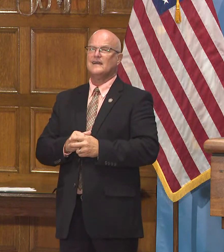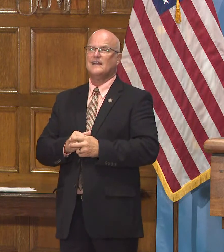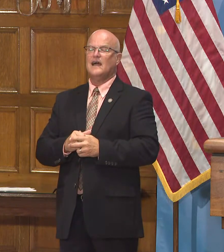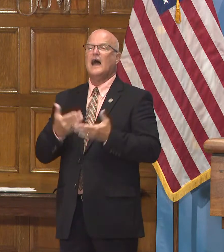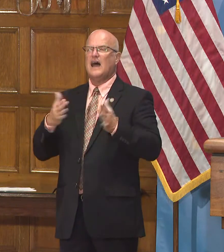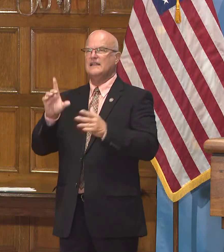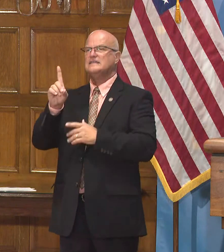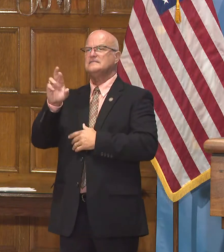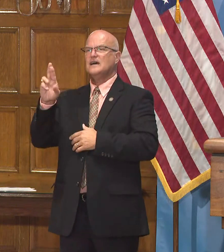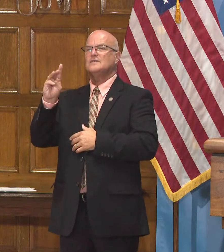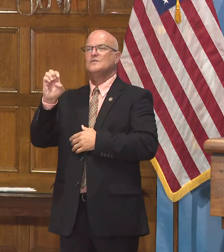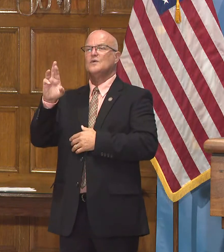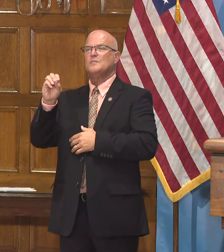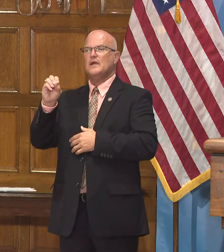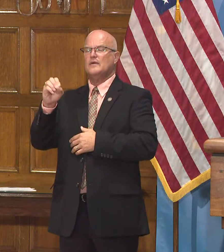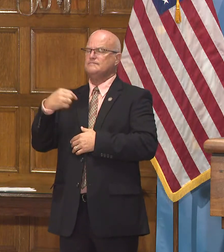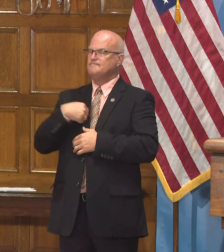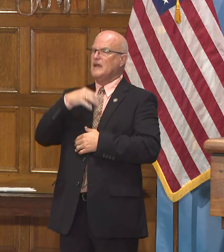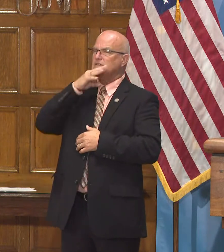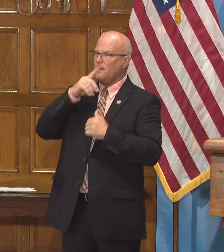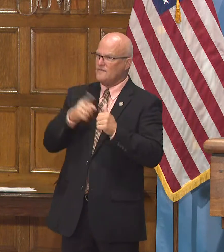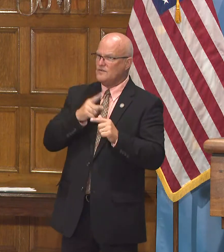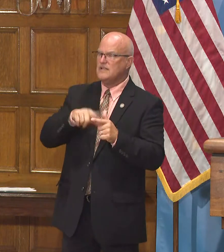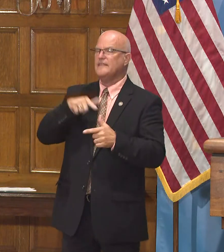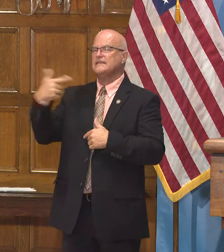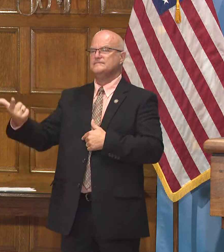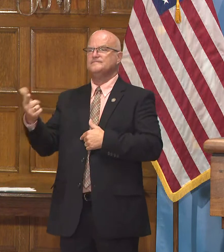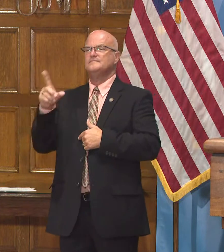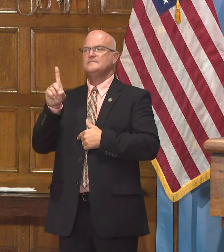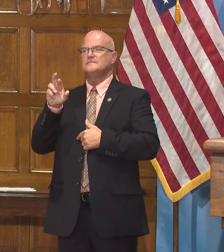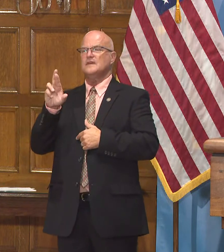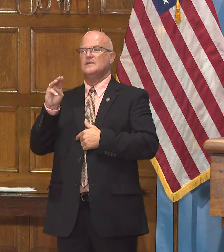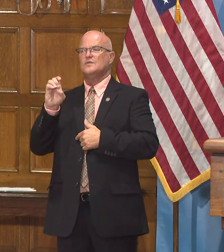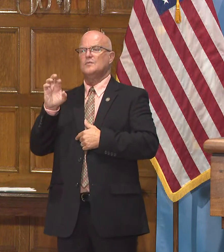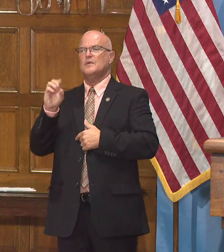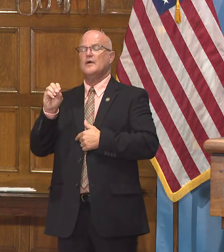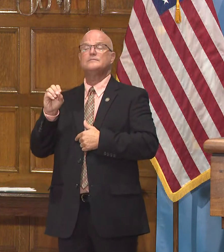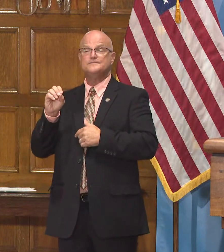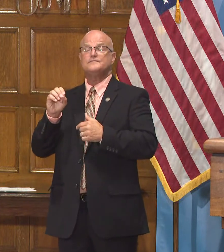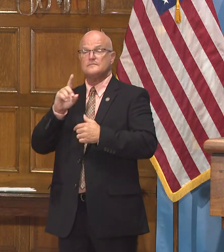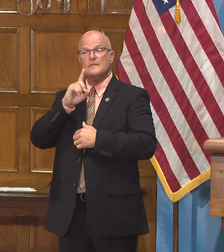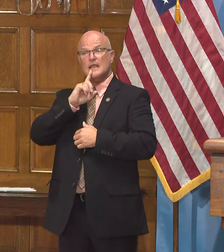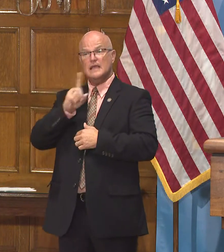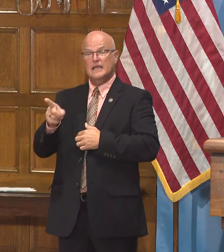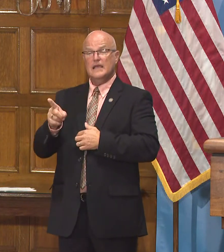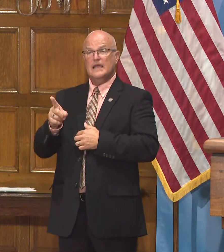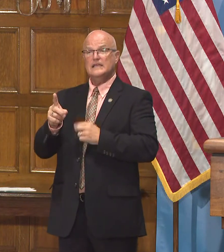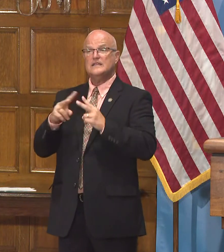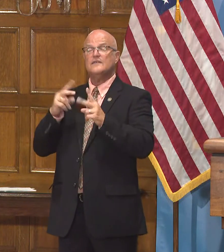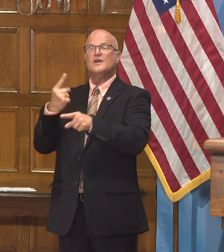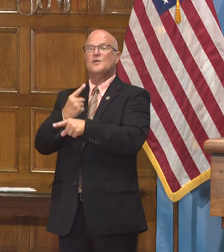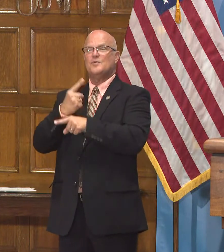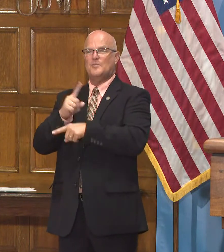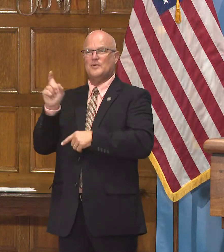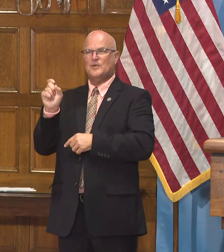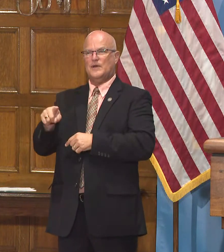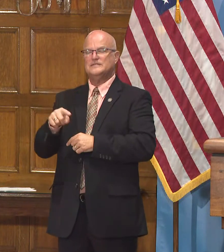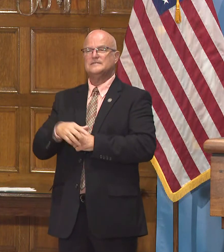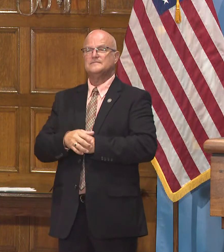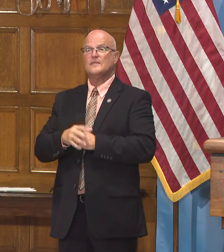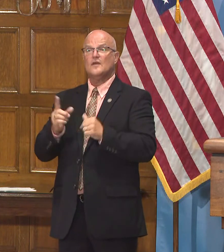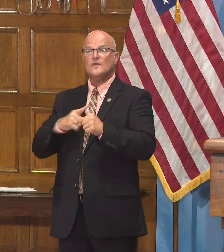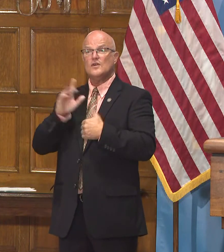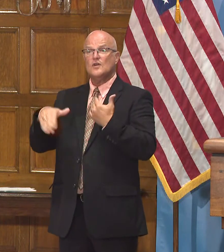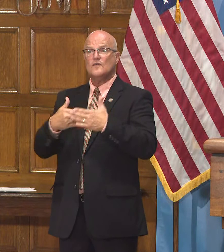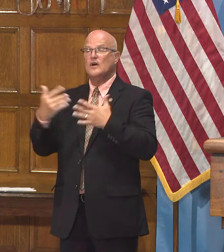I'll let Dr. Romero comment after I do on that point as well, because it is a very appropriate question. And first